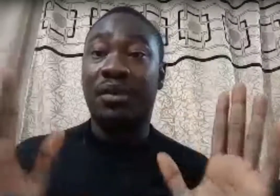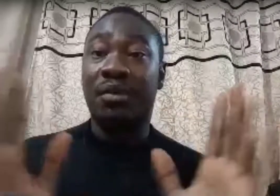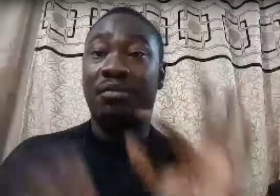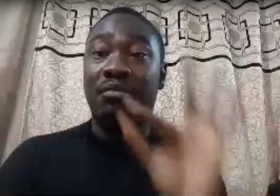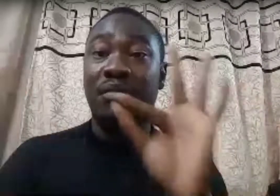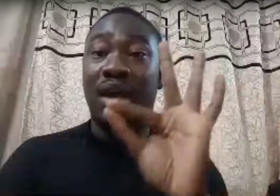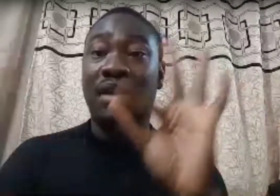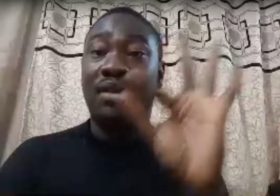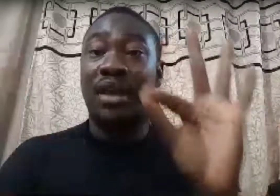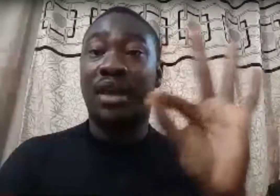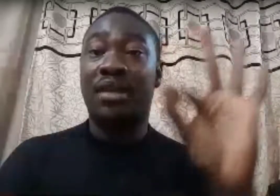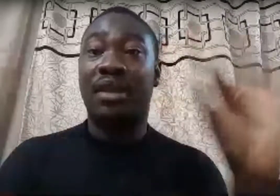999,000.